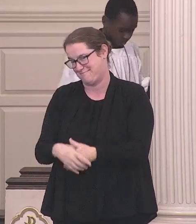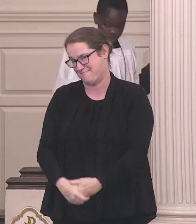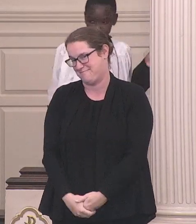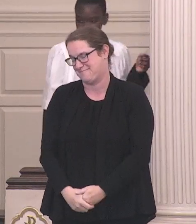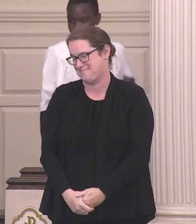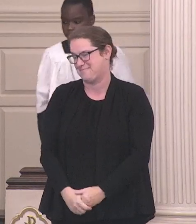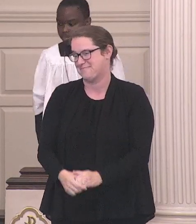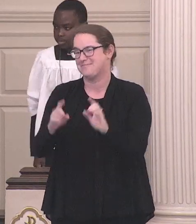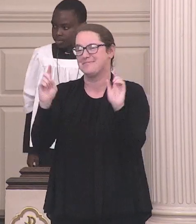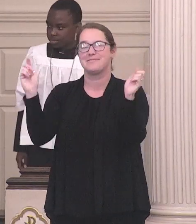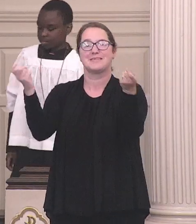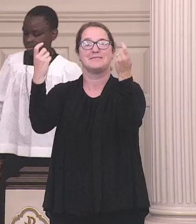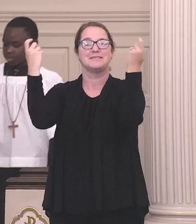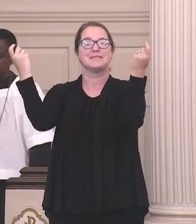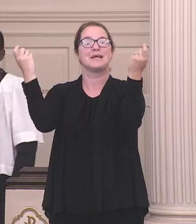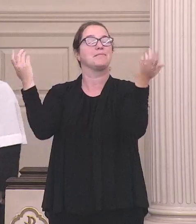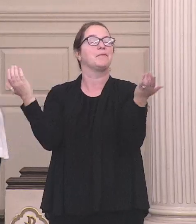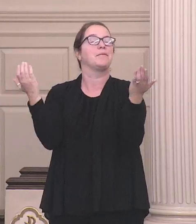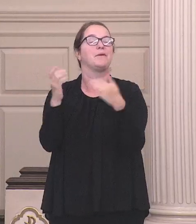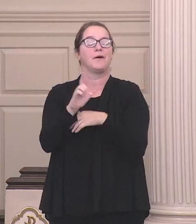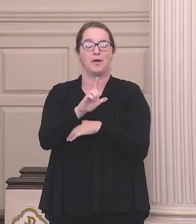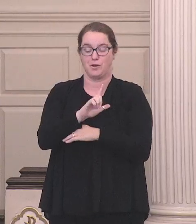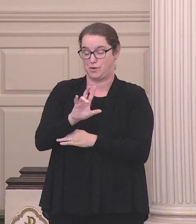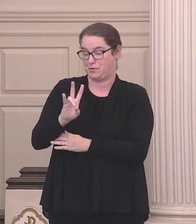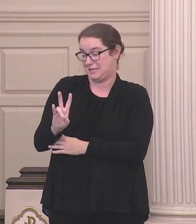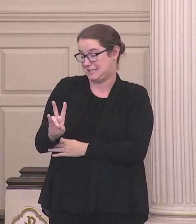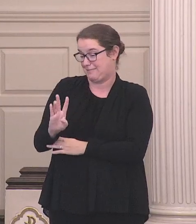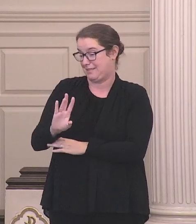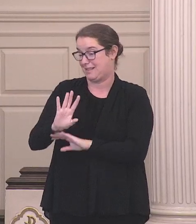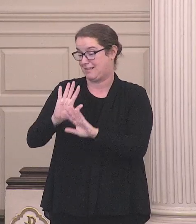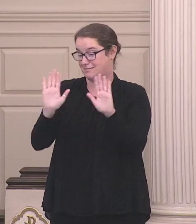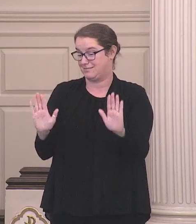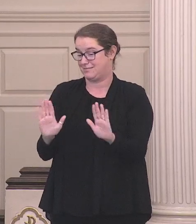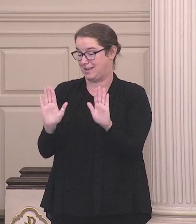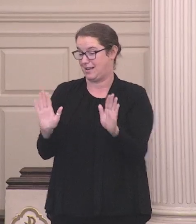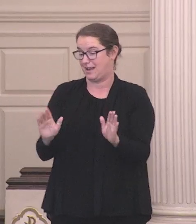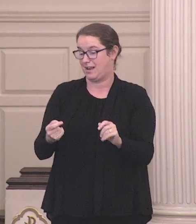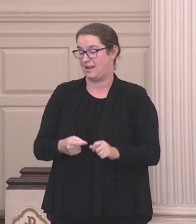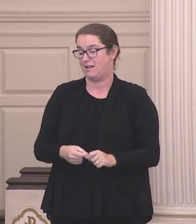We celebrate the 27th Sunday in Ordinary Time, Year B.